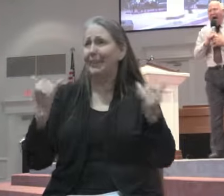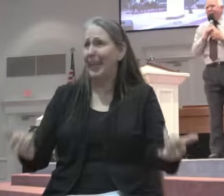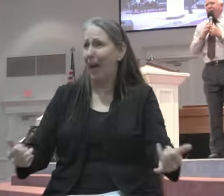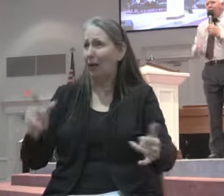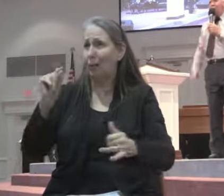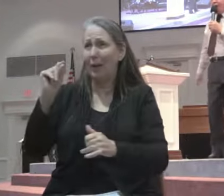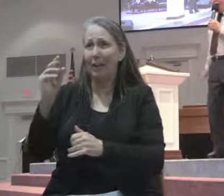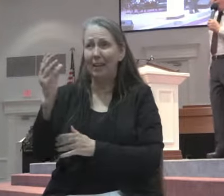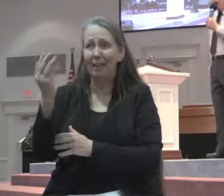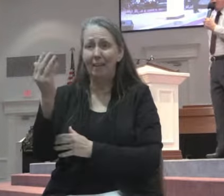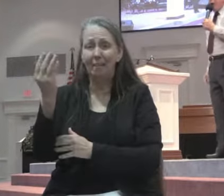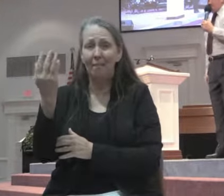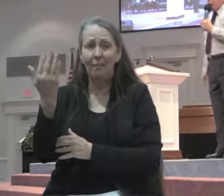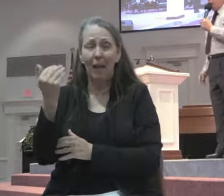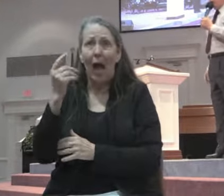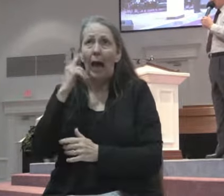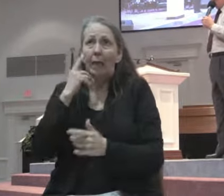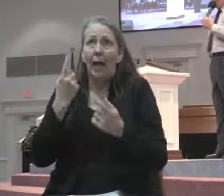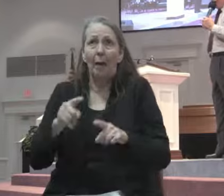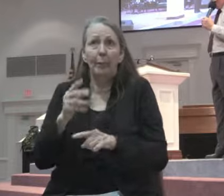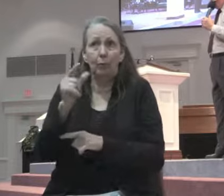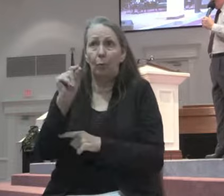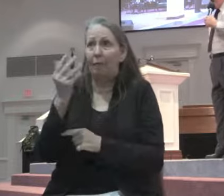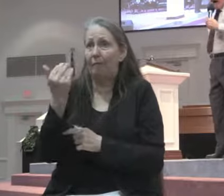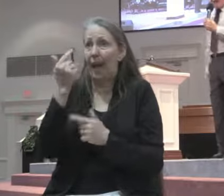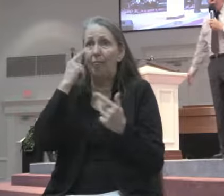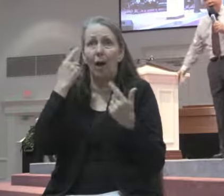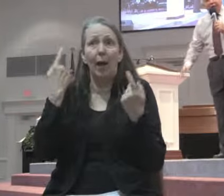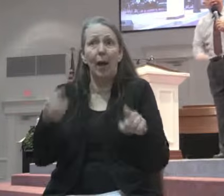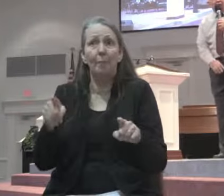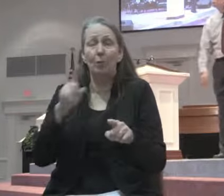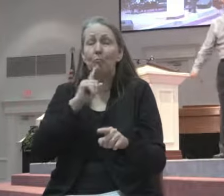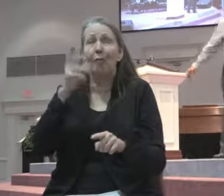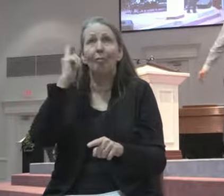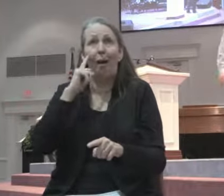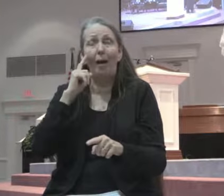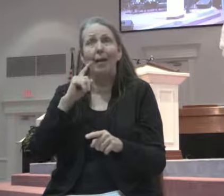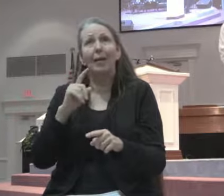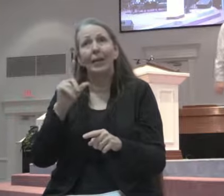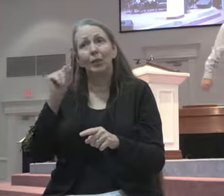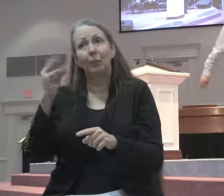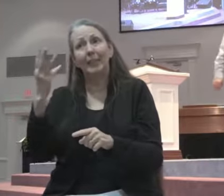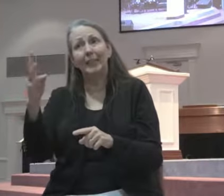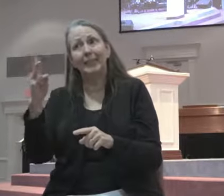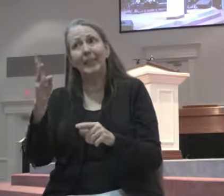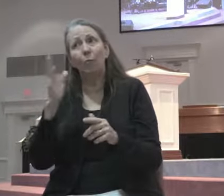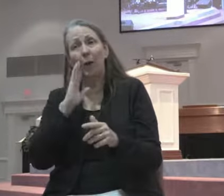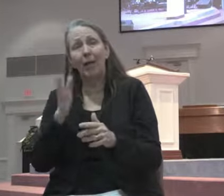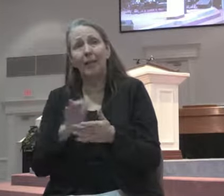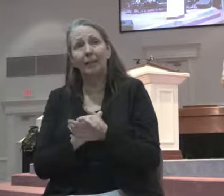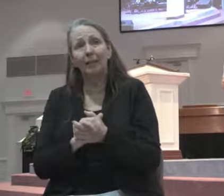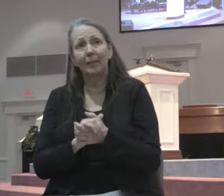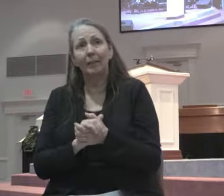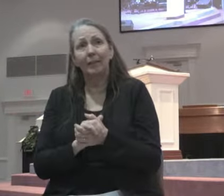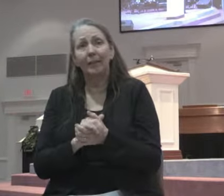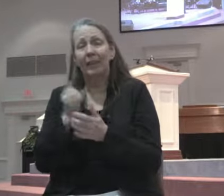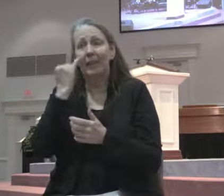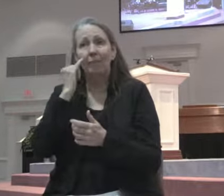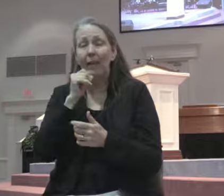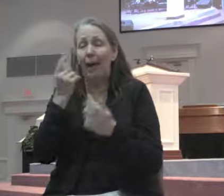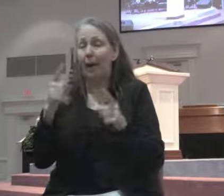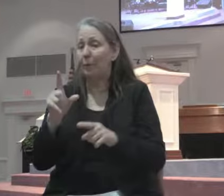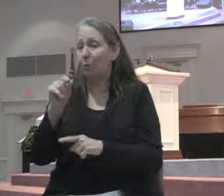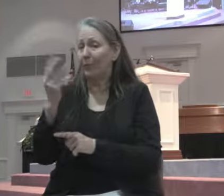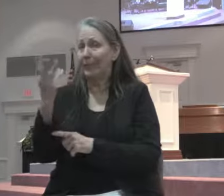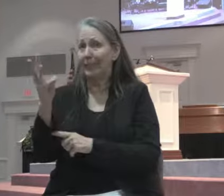day. I thought it would happen in 2015. I really think it's going to happen in 2016. But if it don't happen